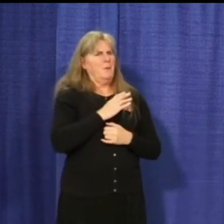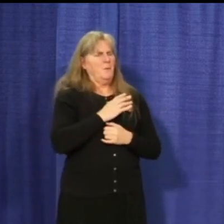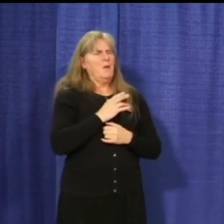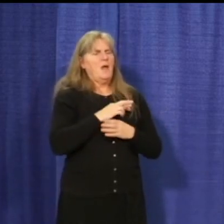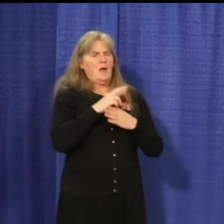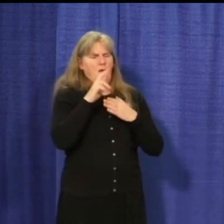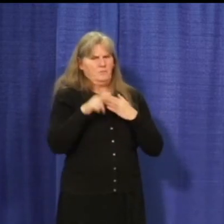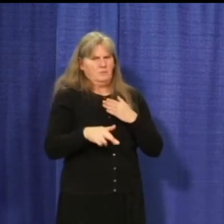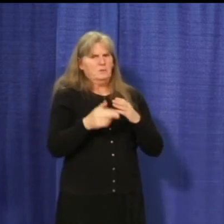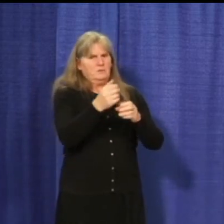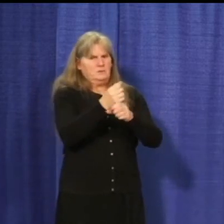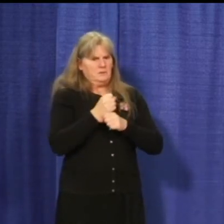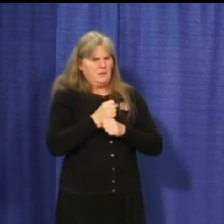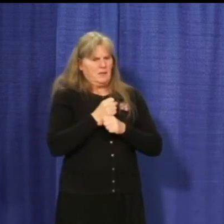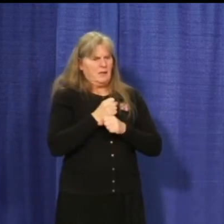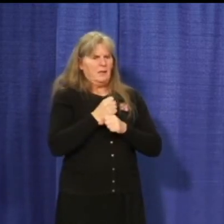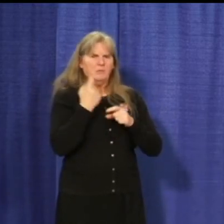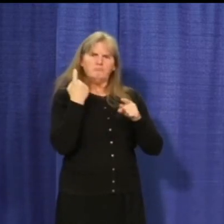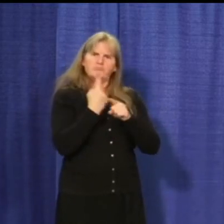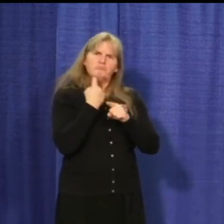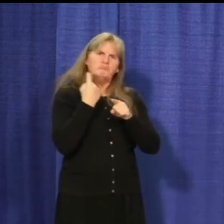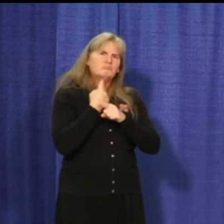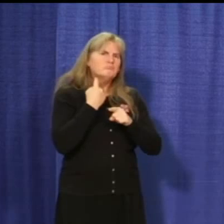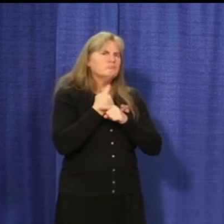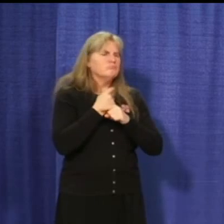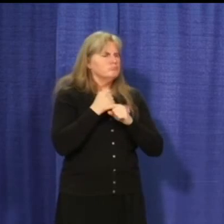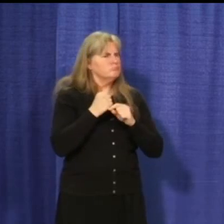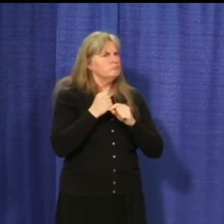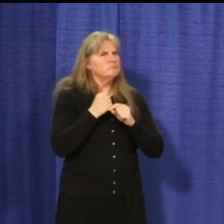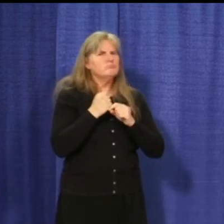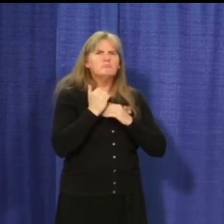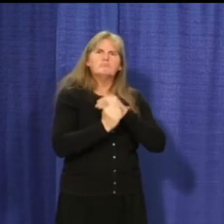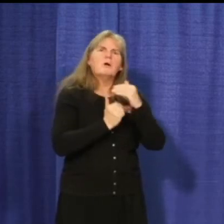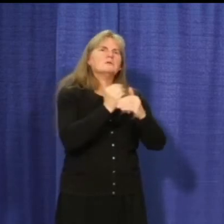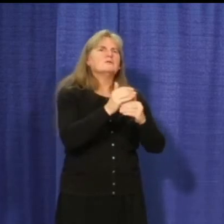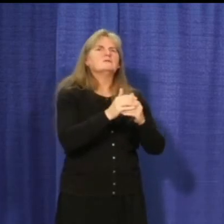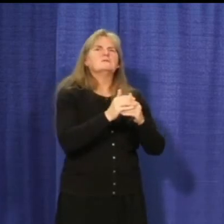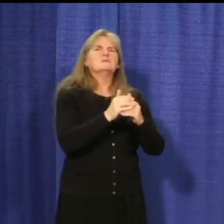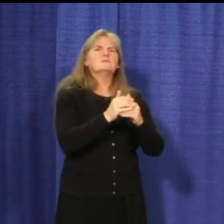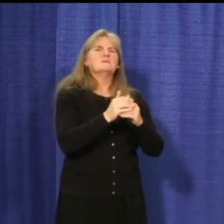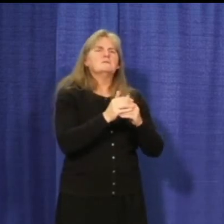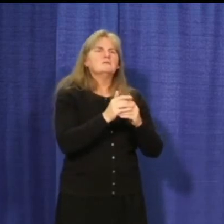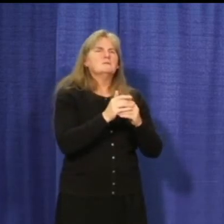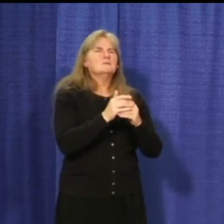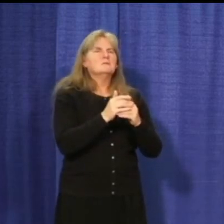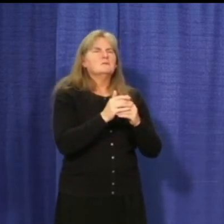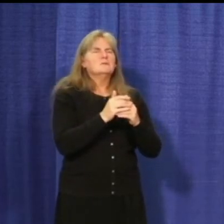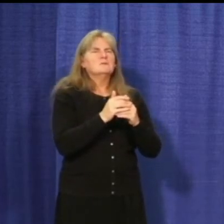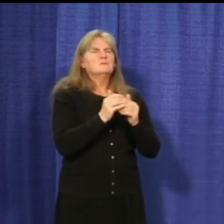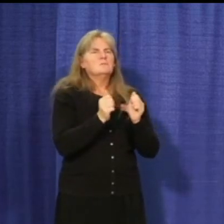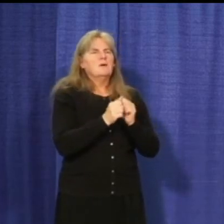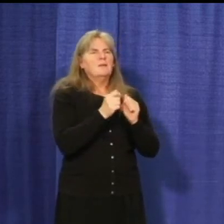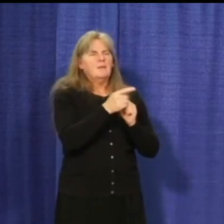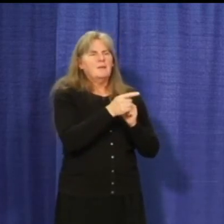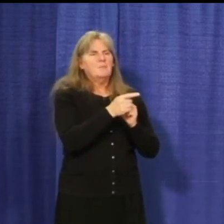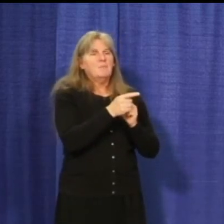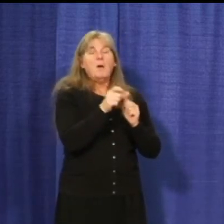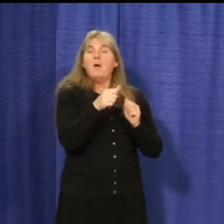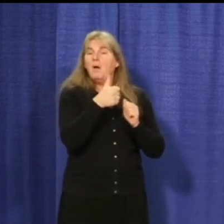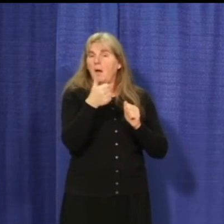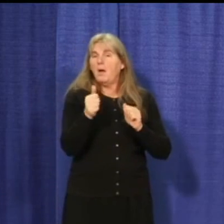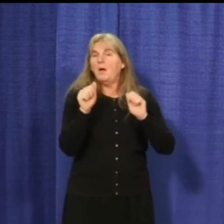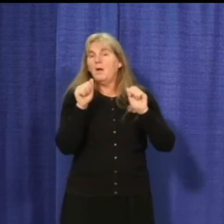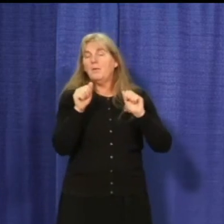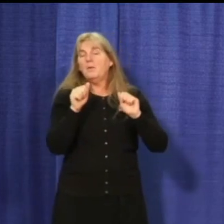results. And I'd say if we, looking at sort of other ways is something